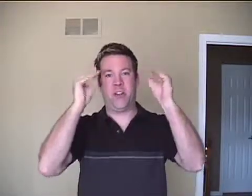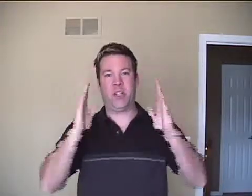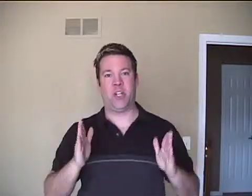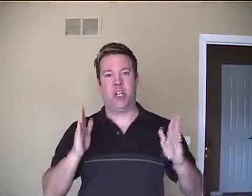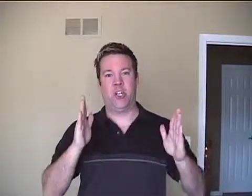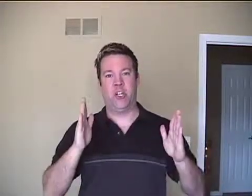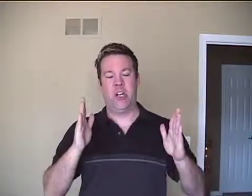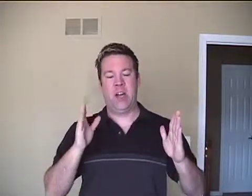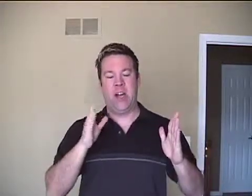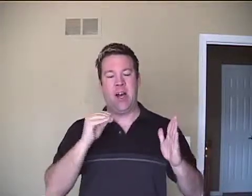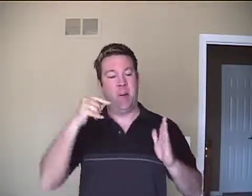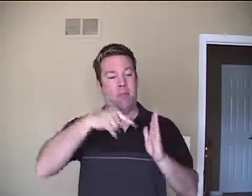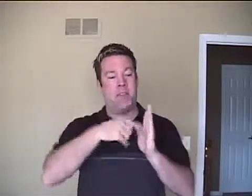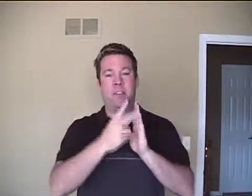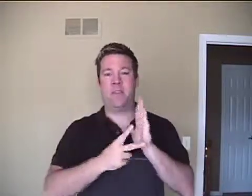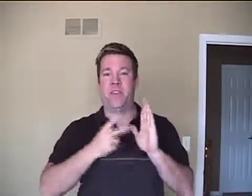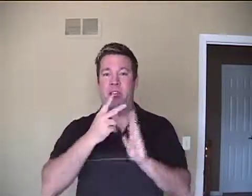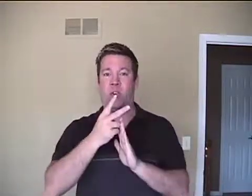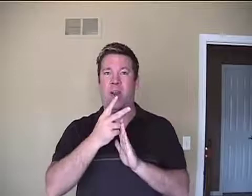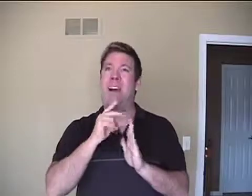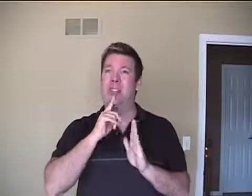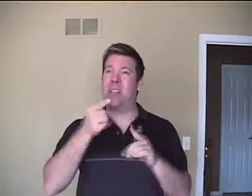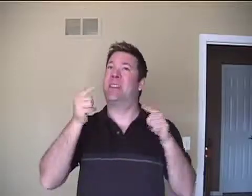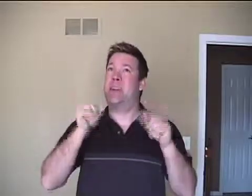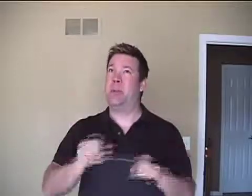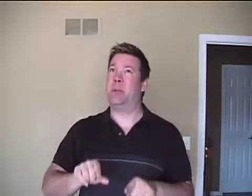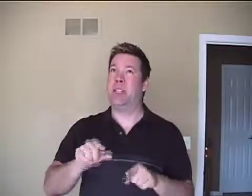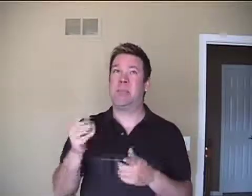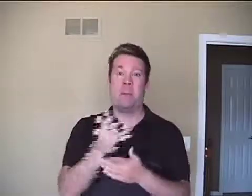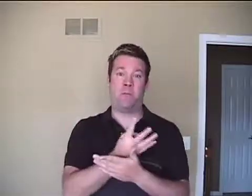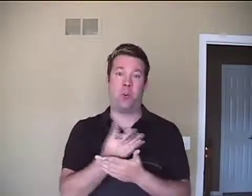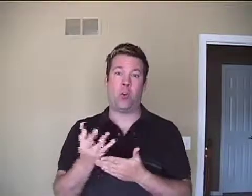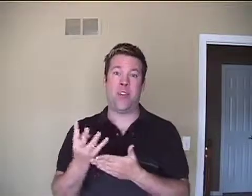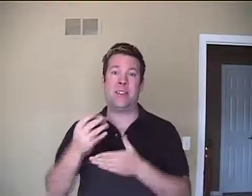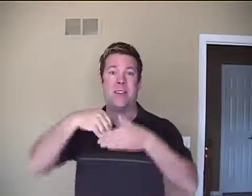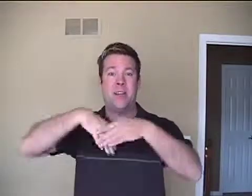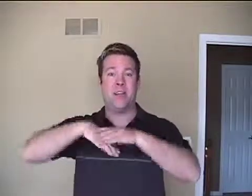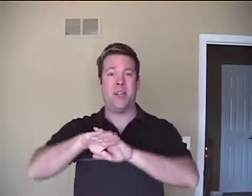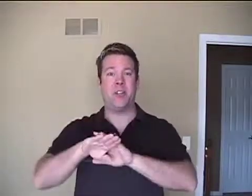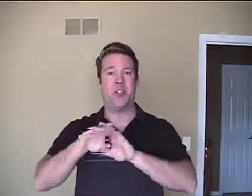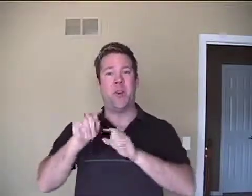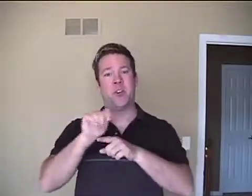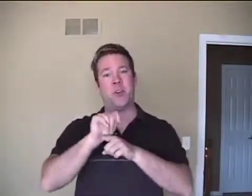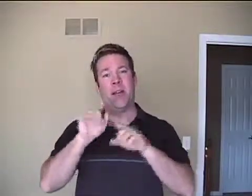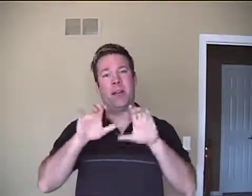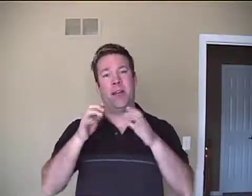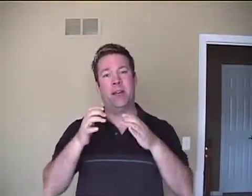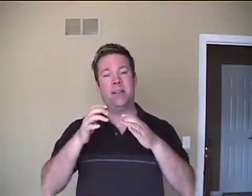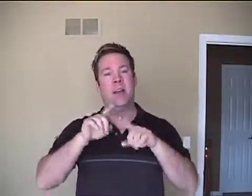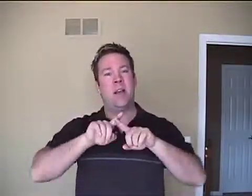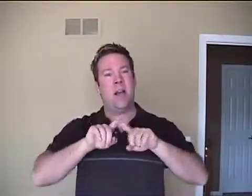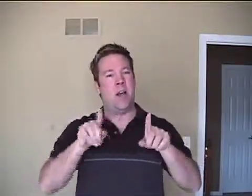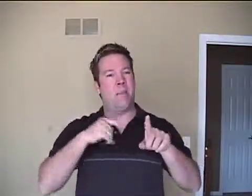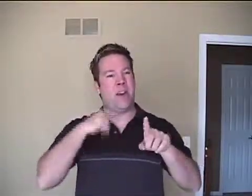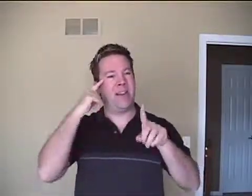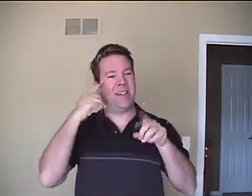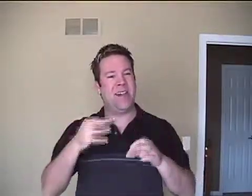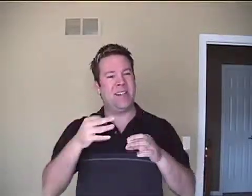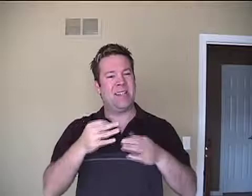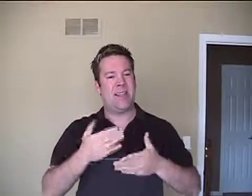instructor. This video actually is taking place about 4 weeks into our training class, but I decided to kind of